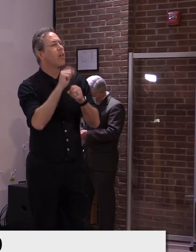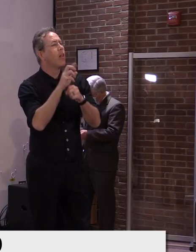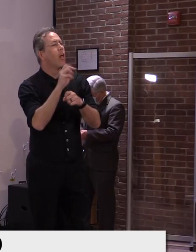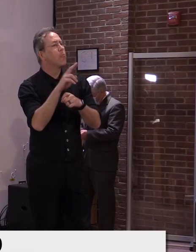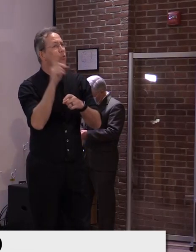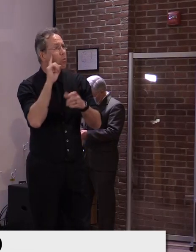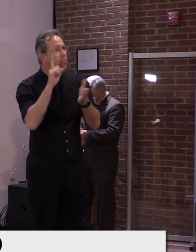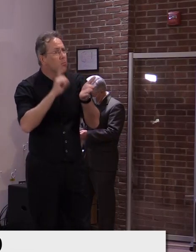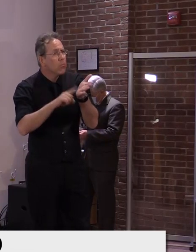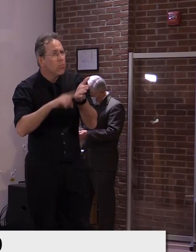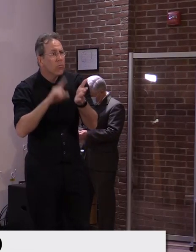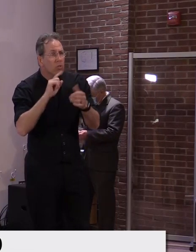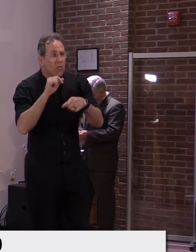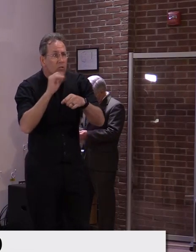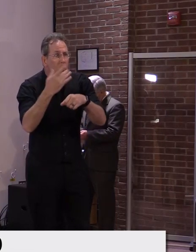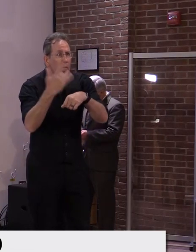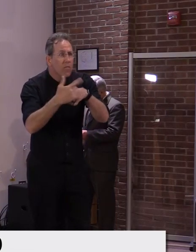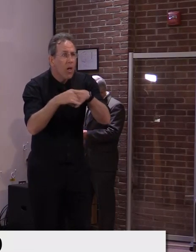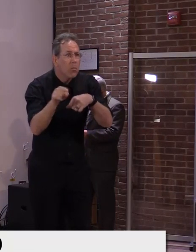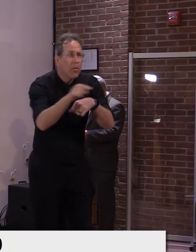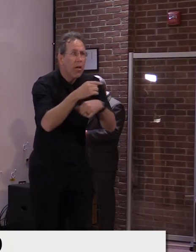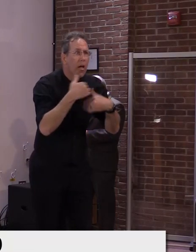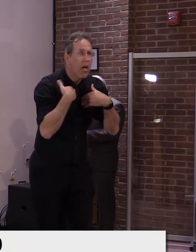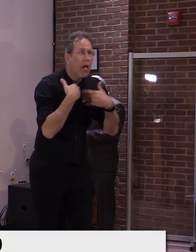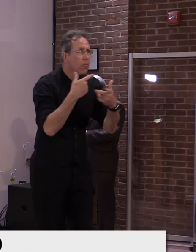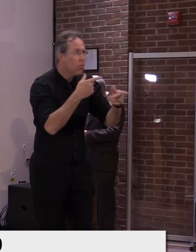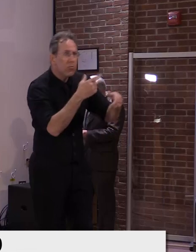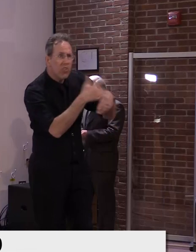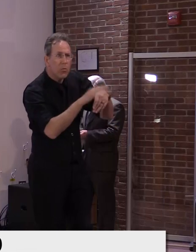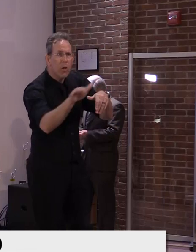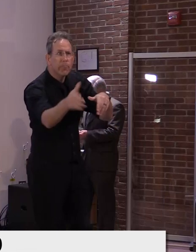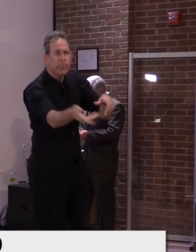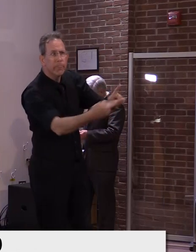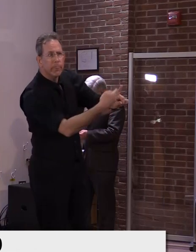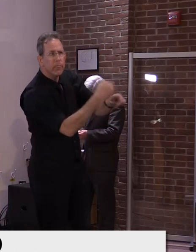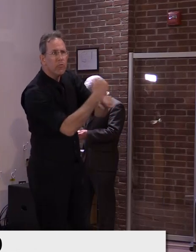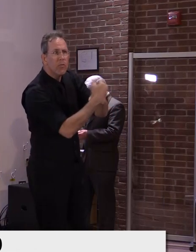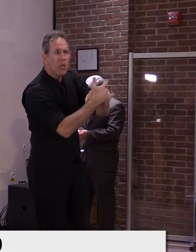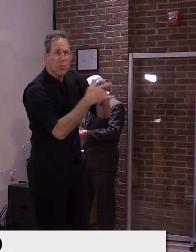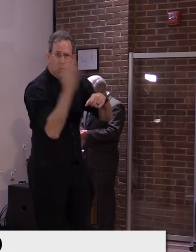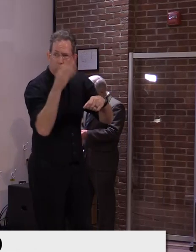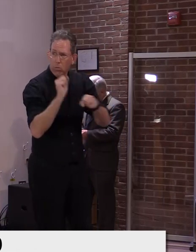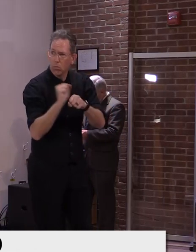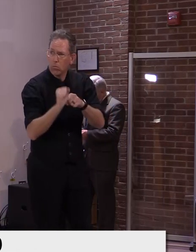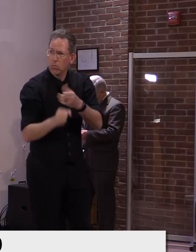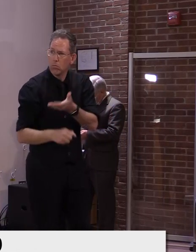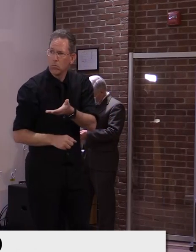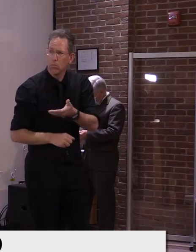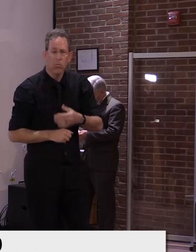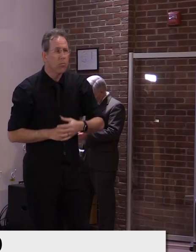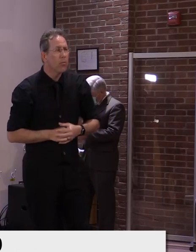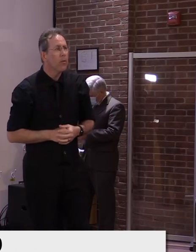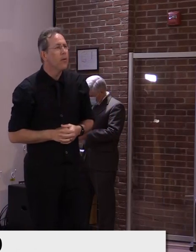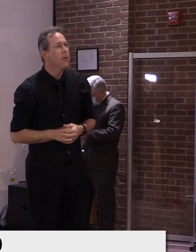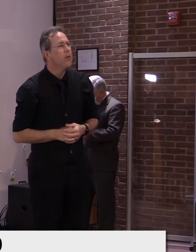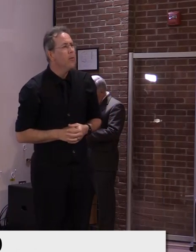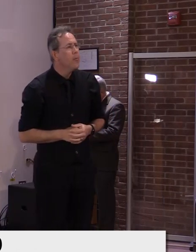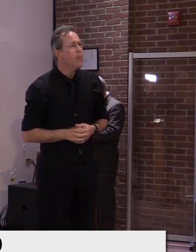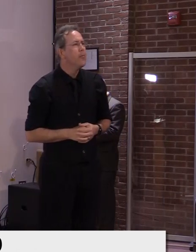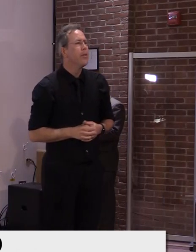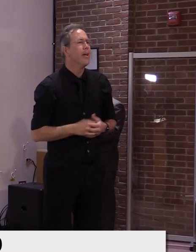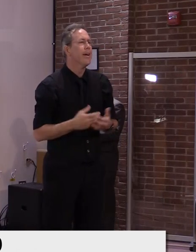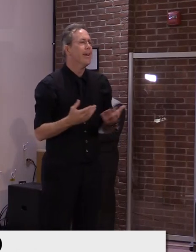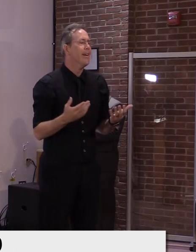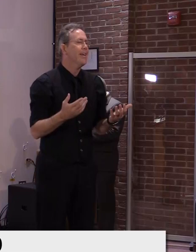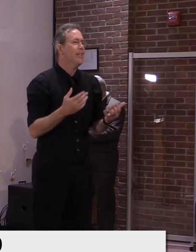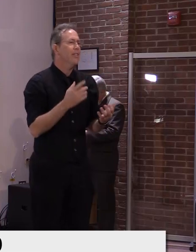for kids to be back in school and things are back to normal and childcare doesn't become